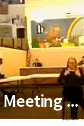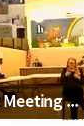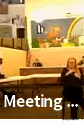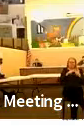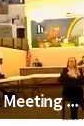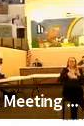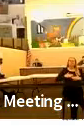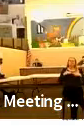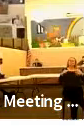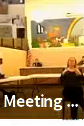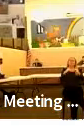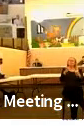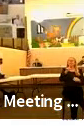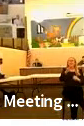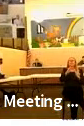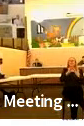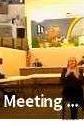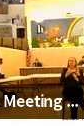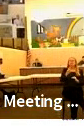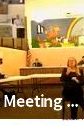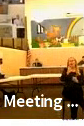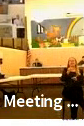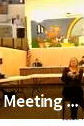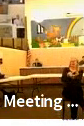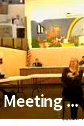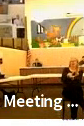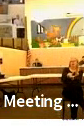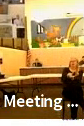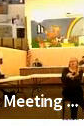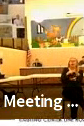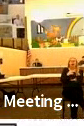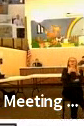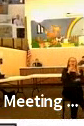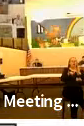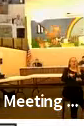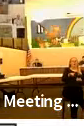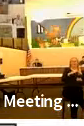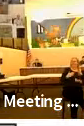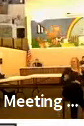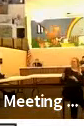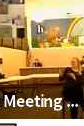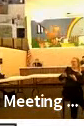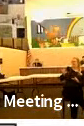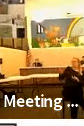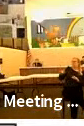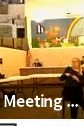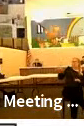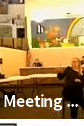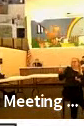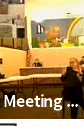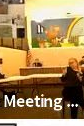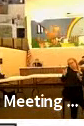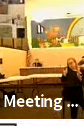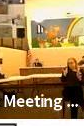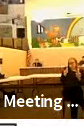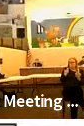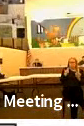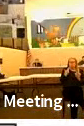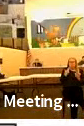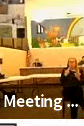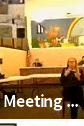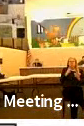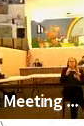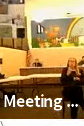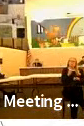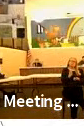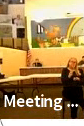also resolve that issue. And then there'd be no complications with regards to, there would still be 2 left that have a partially